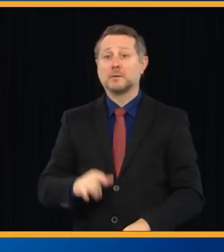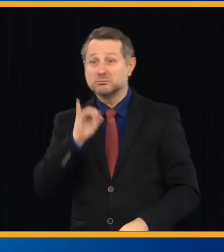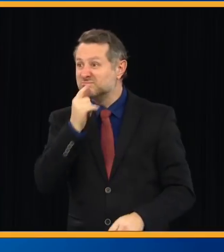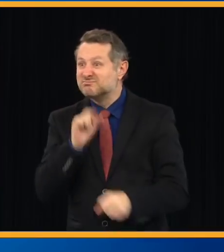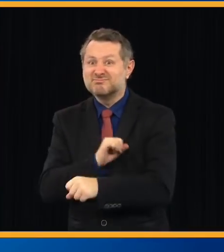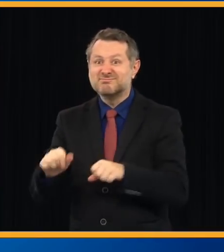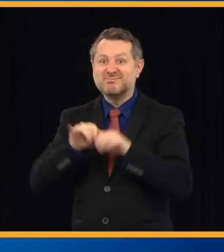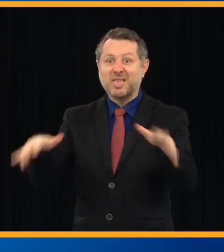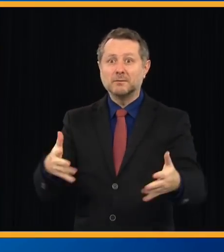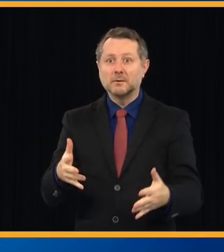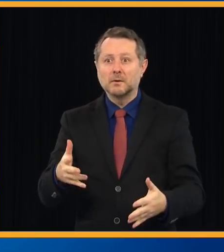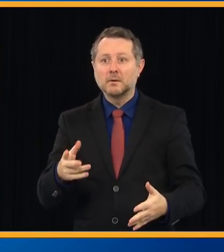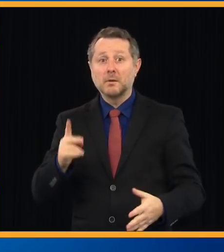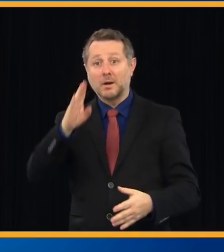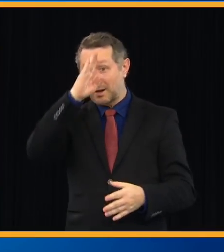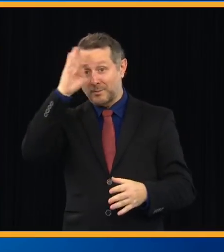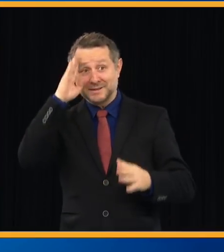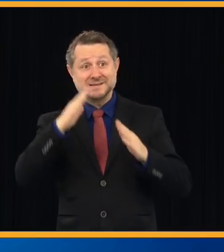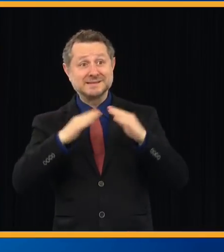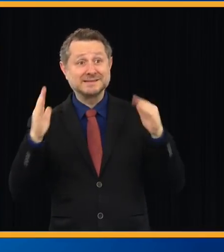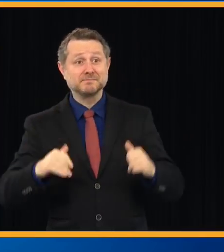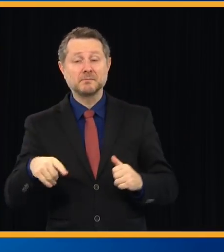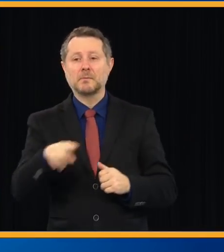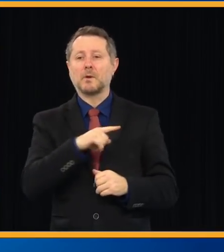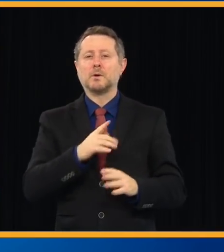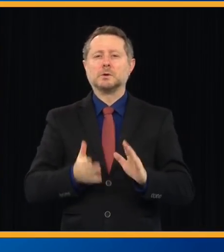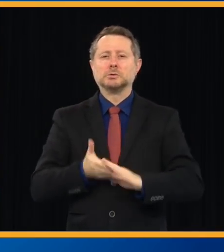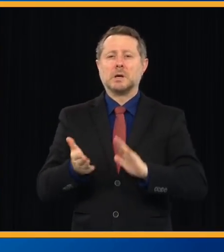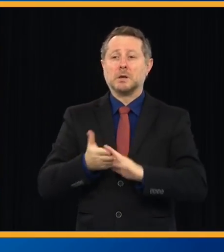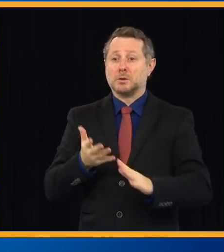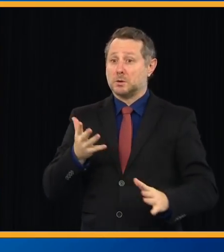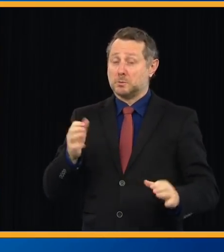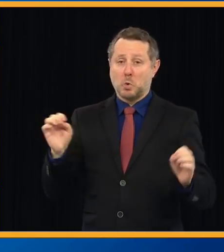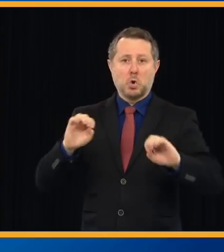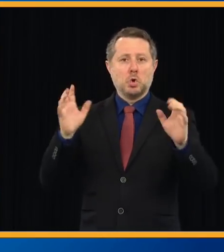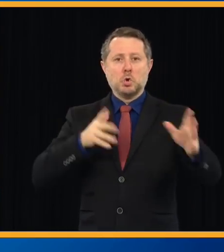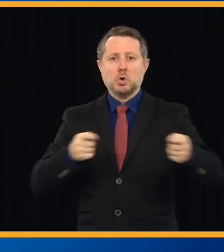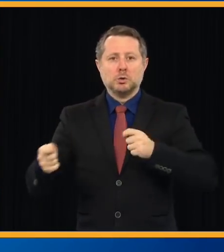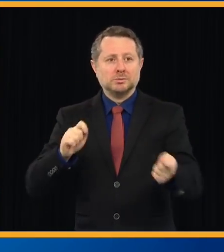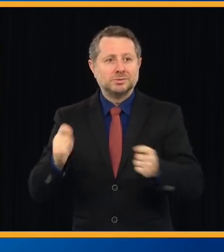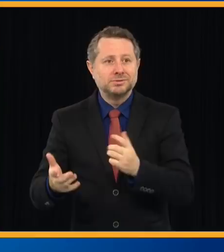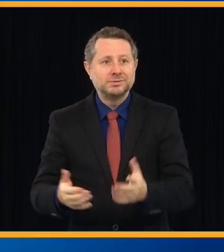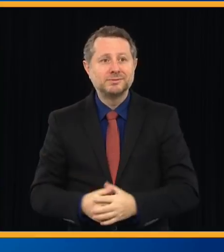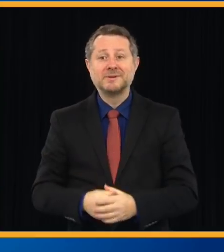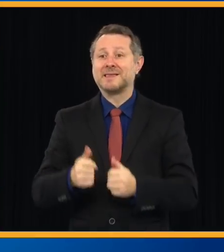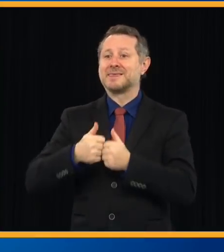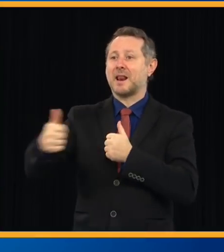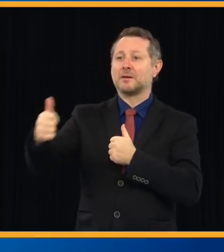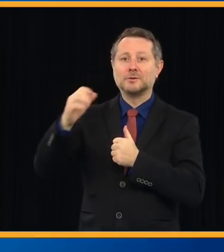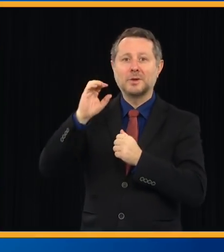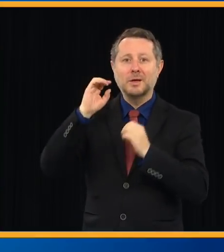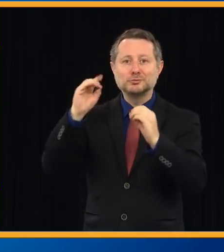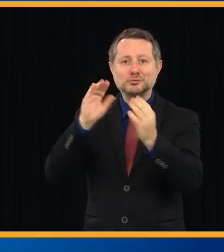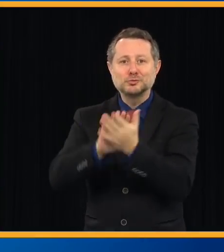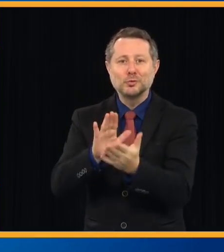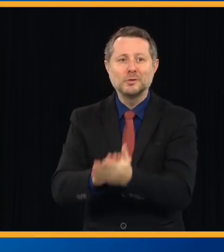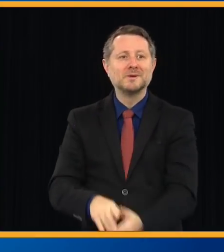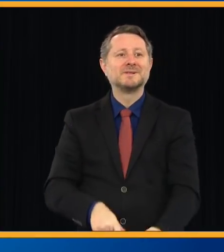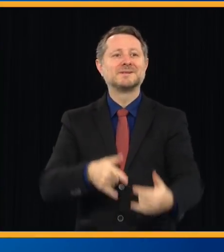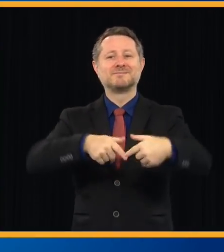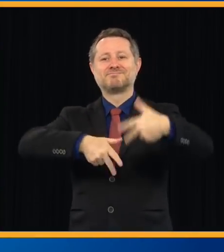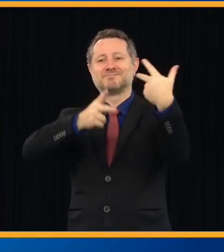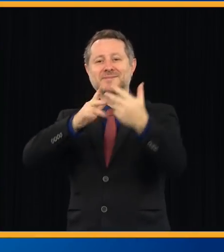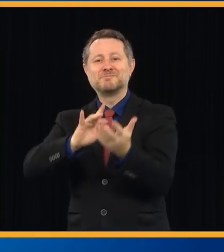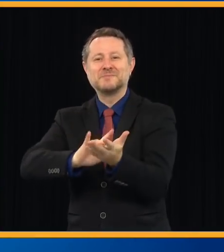system and how that works and how it works in an emergency, how teleeducation works, how telemedicine works, how you keep